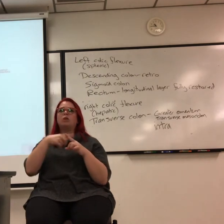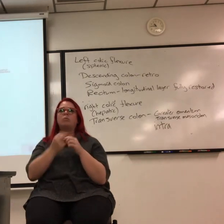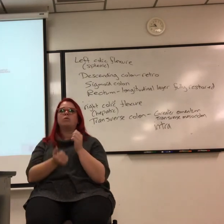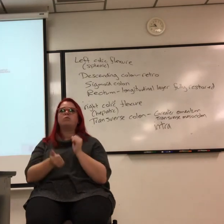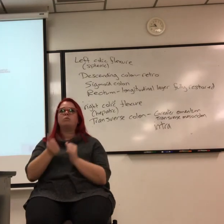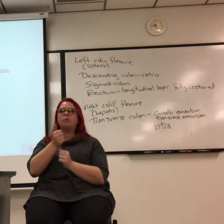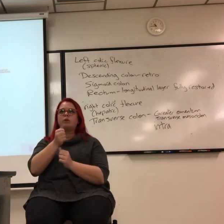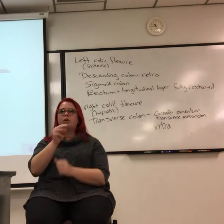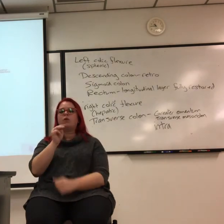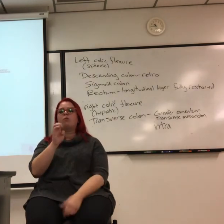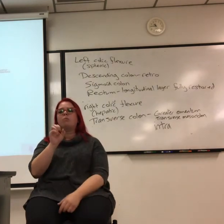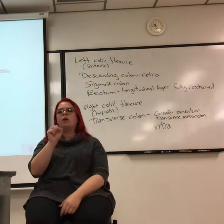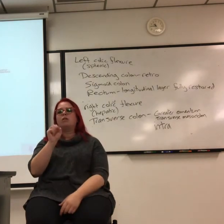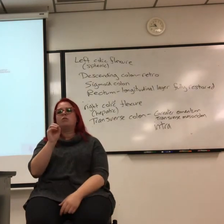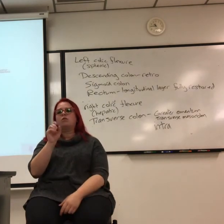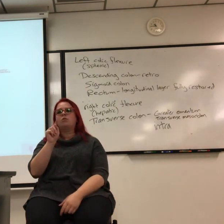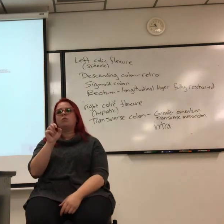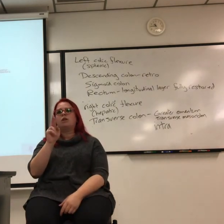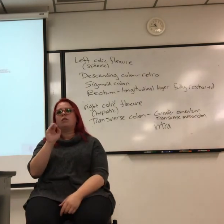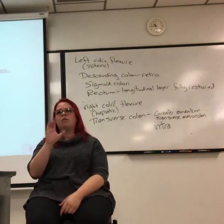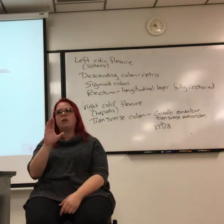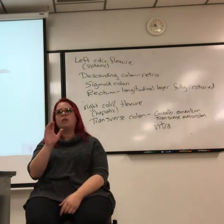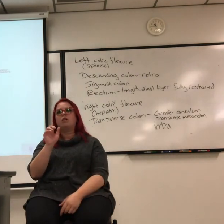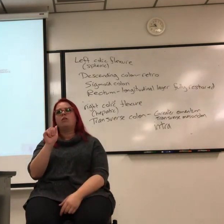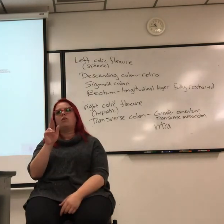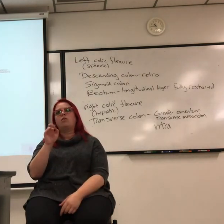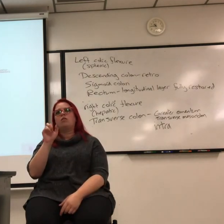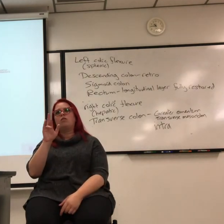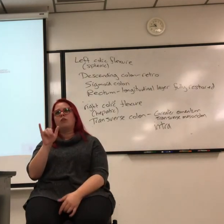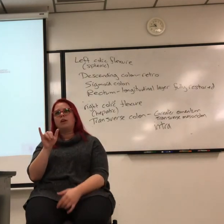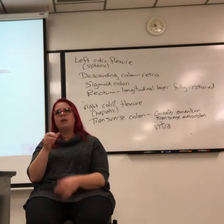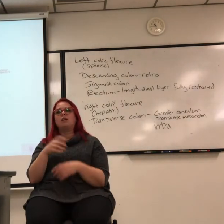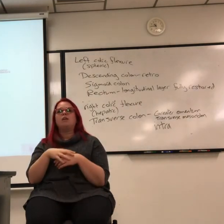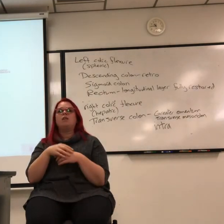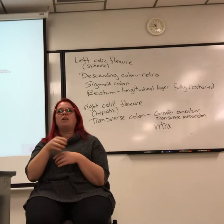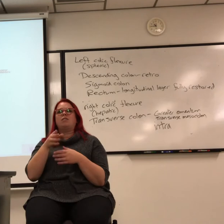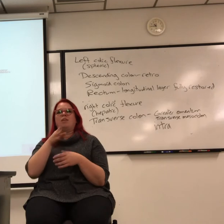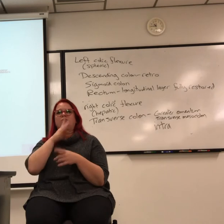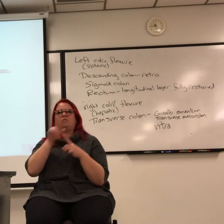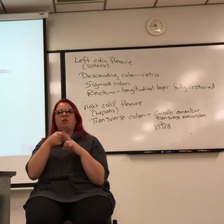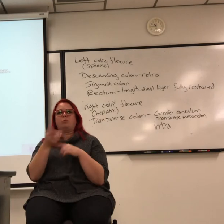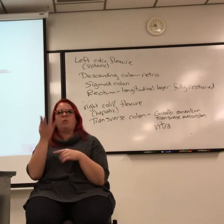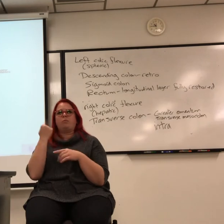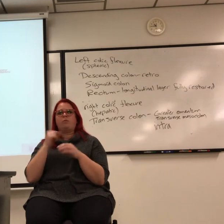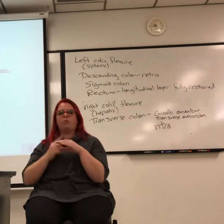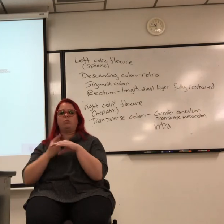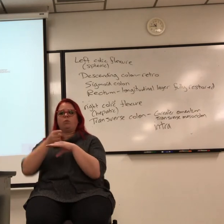artery. When I taught duodenum earlier, I told you it goes over the duodenum.